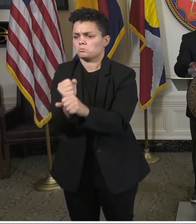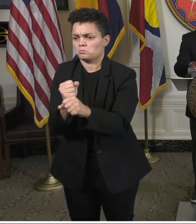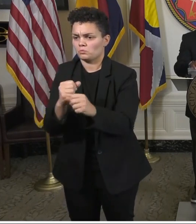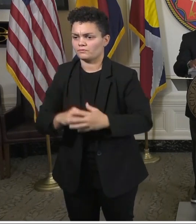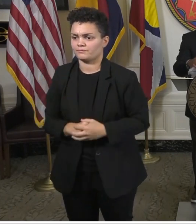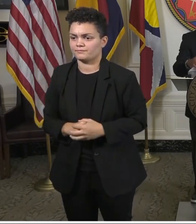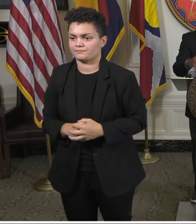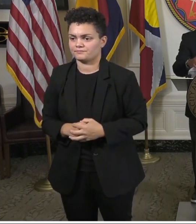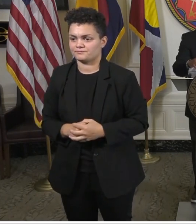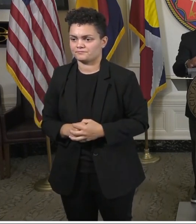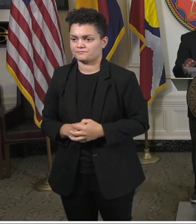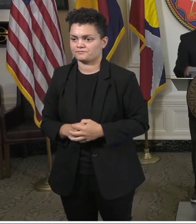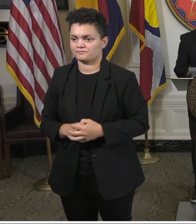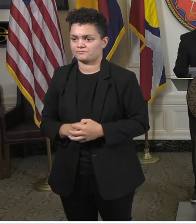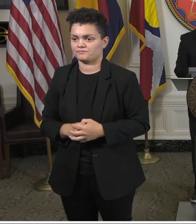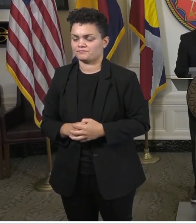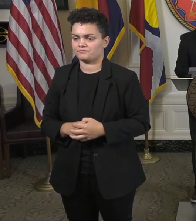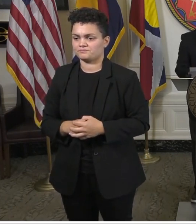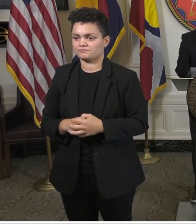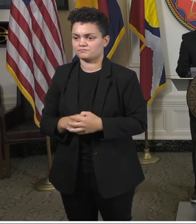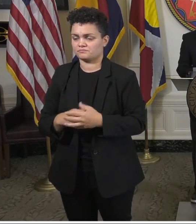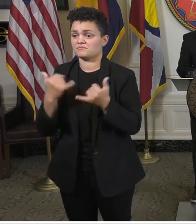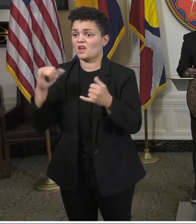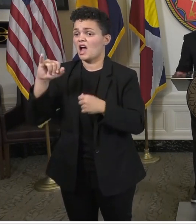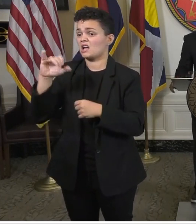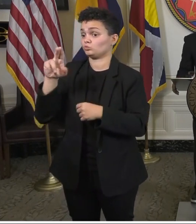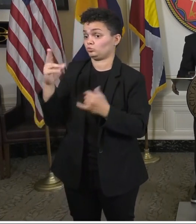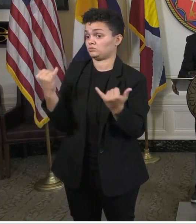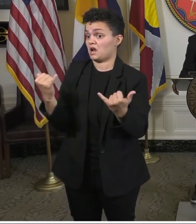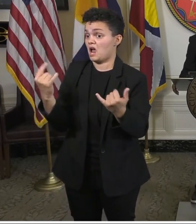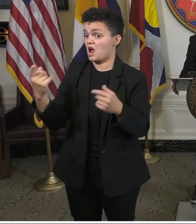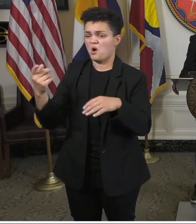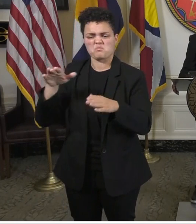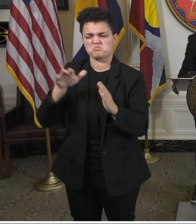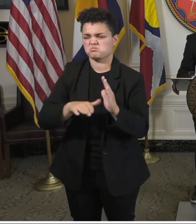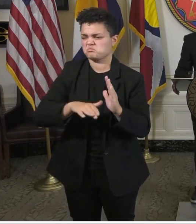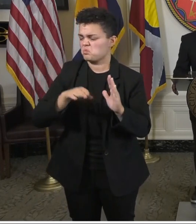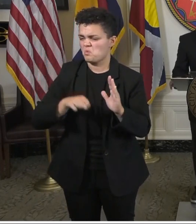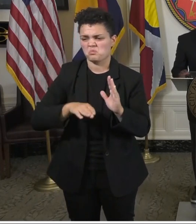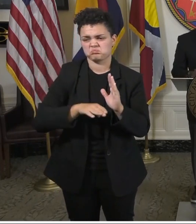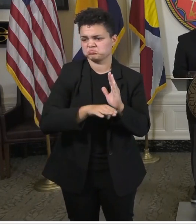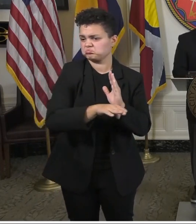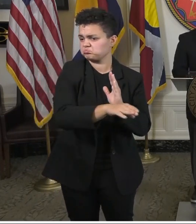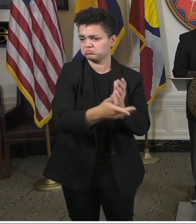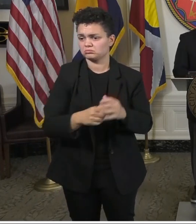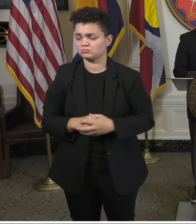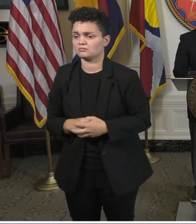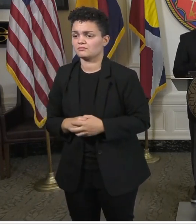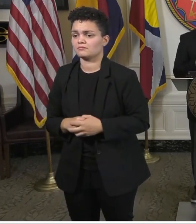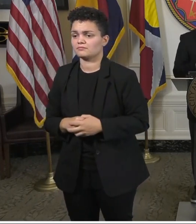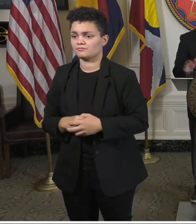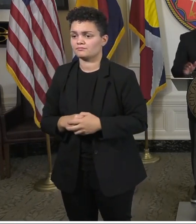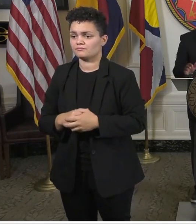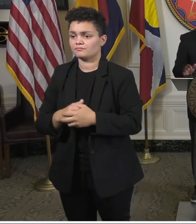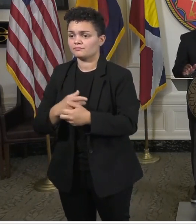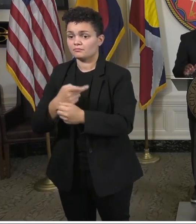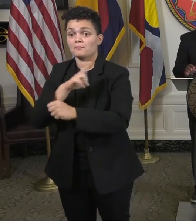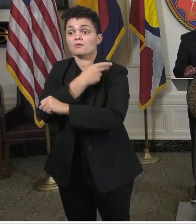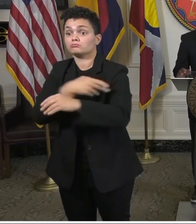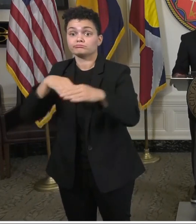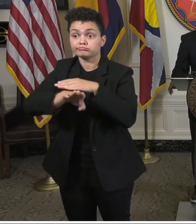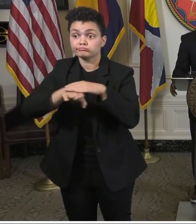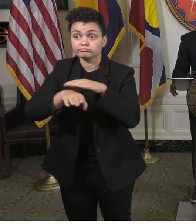still stable. Our percent positivity rate is still in good shape. It's much better than what